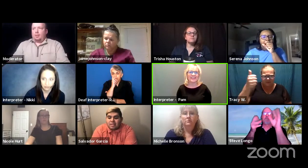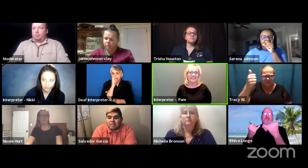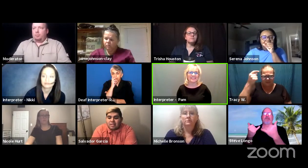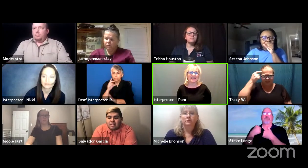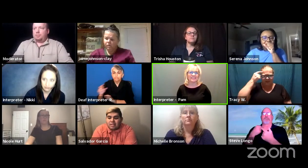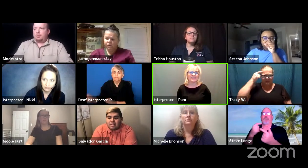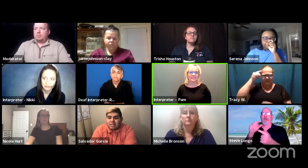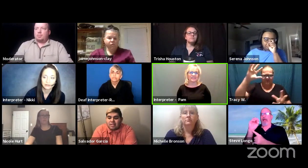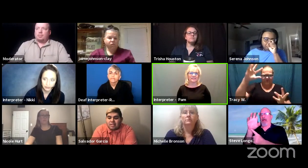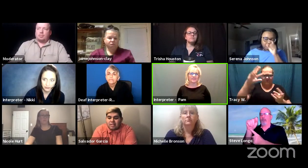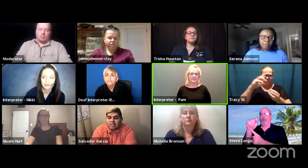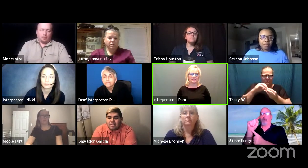$414,870.10.